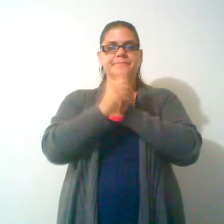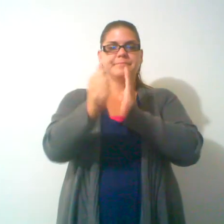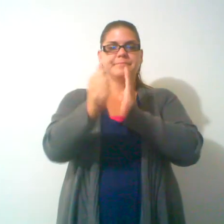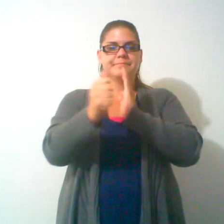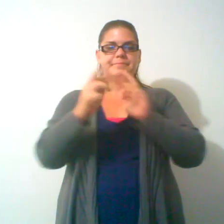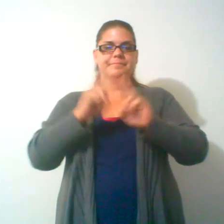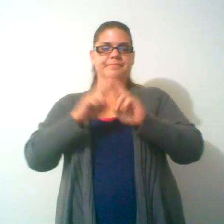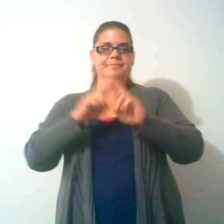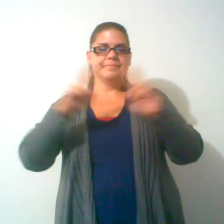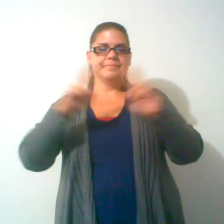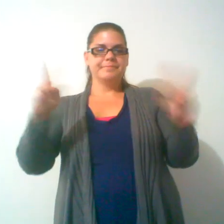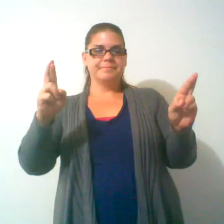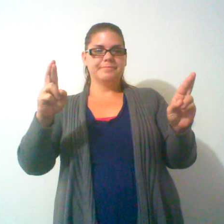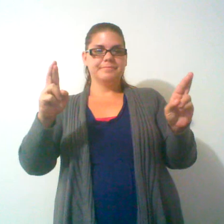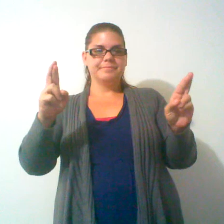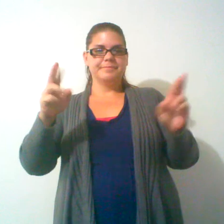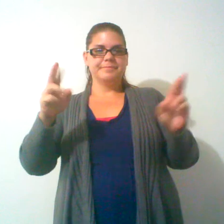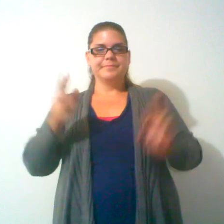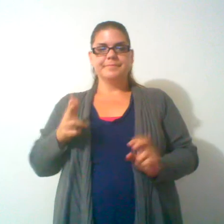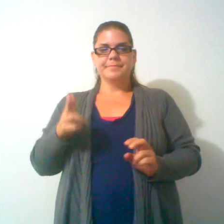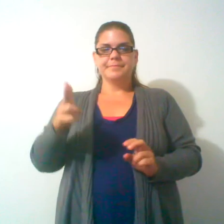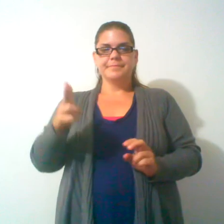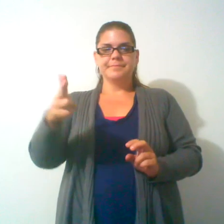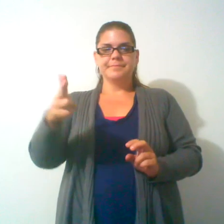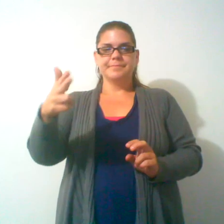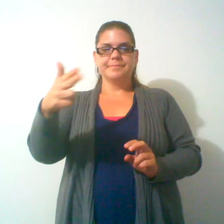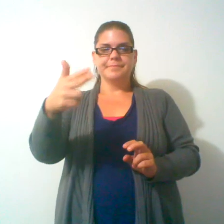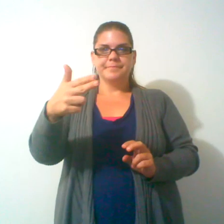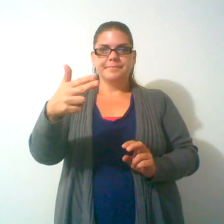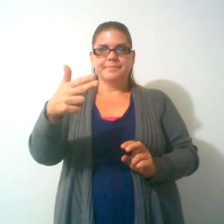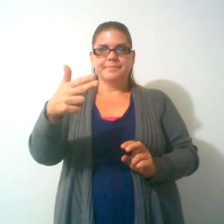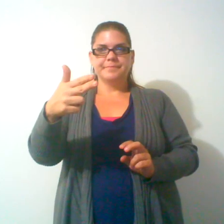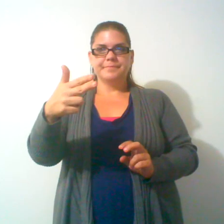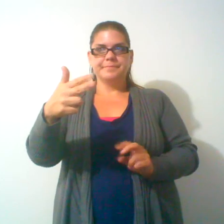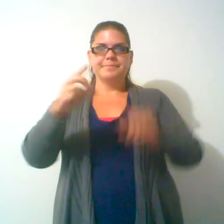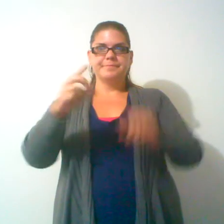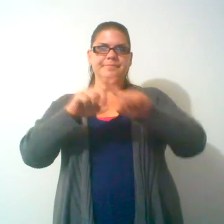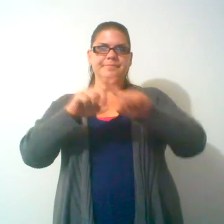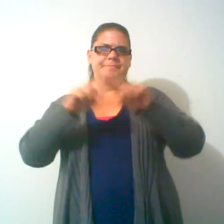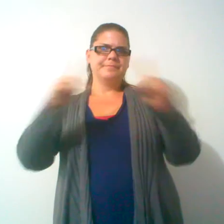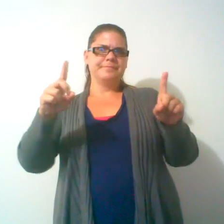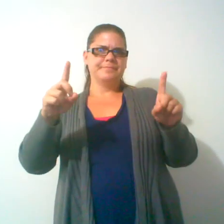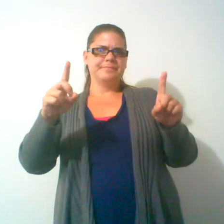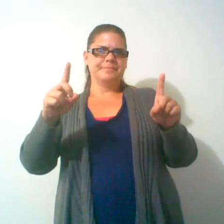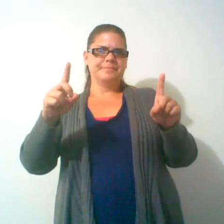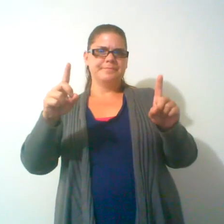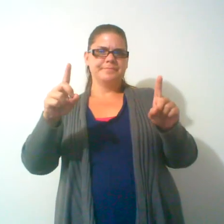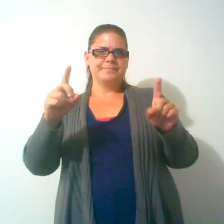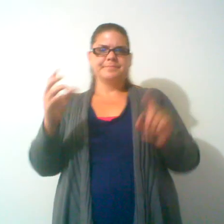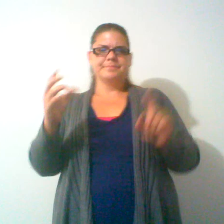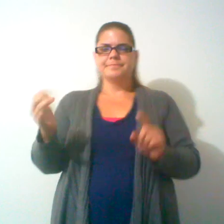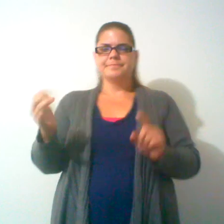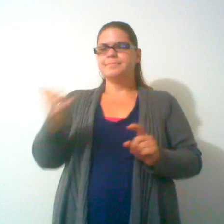wheels of the car abruptly began to skid toward the